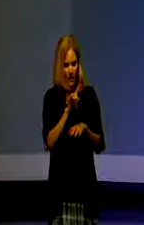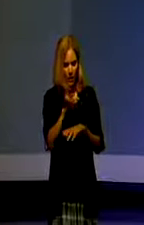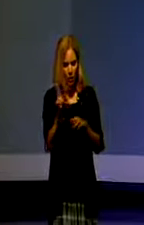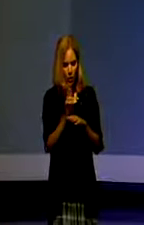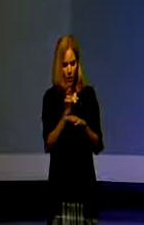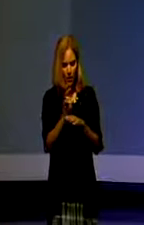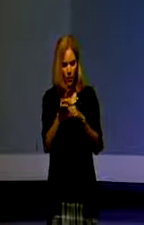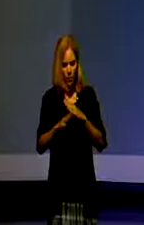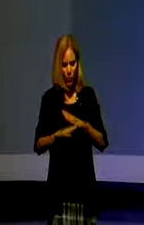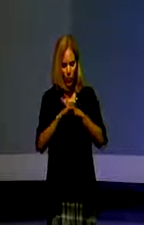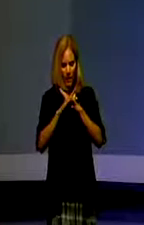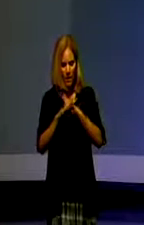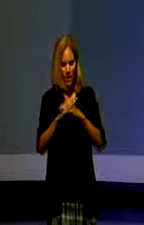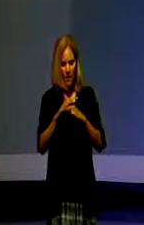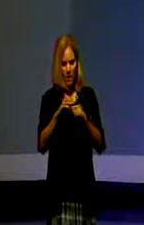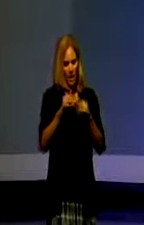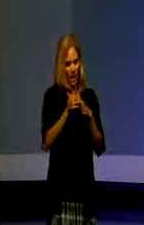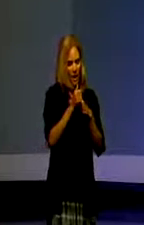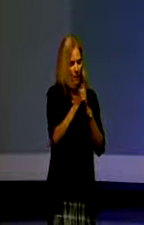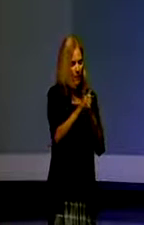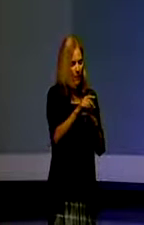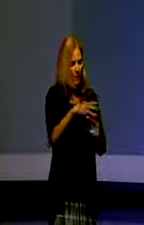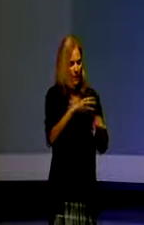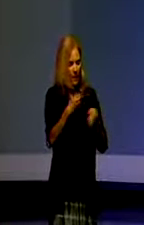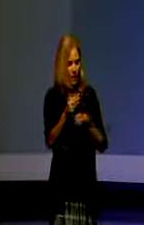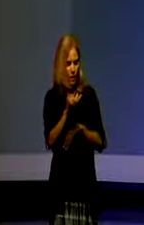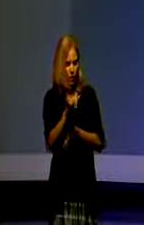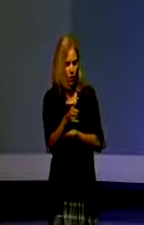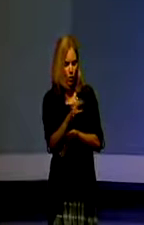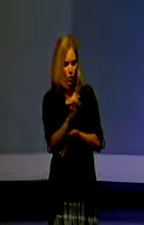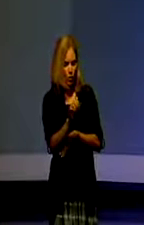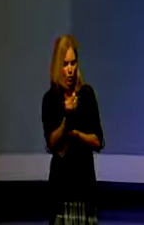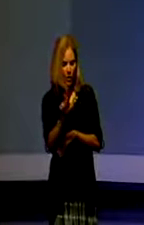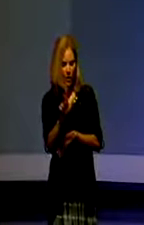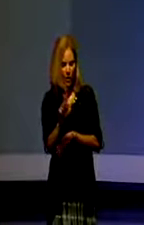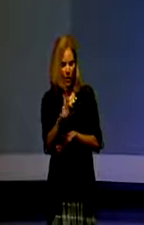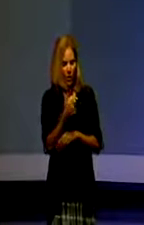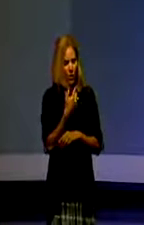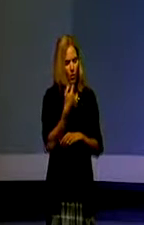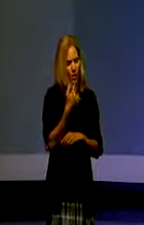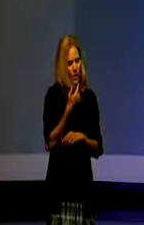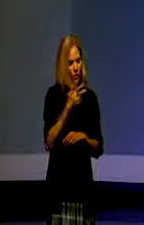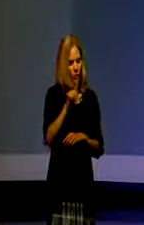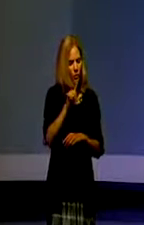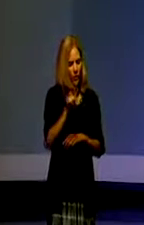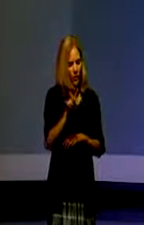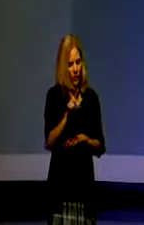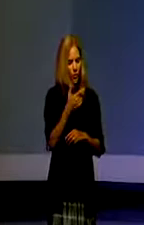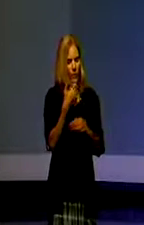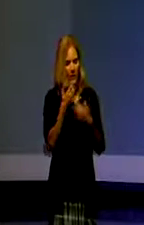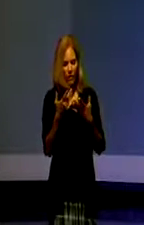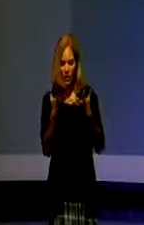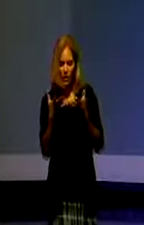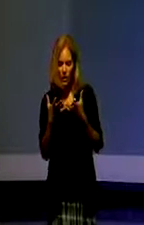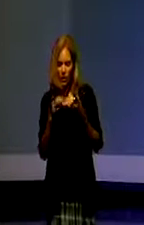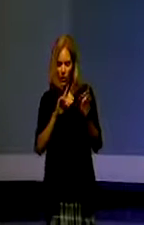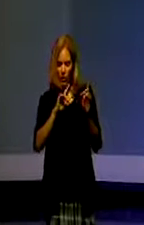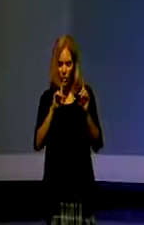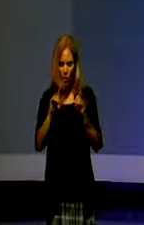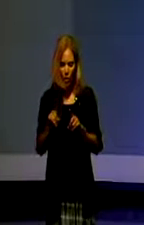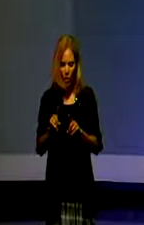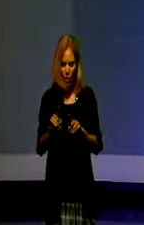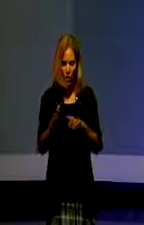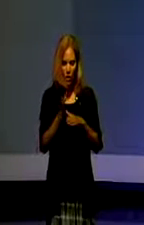them, protect them, guide them as they leave on the 23rd. We thank you for their, again, willingness to go and